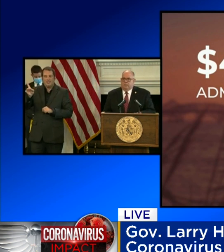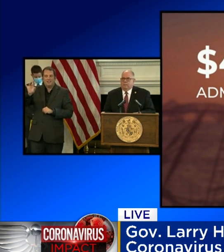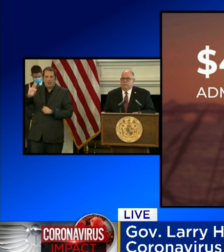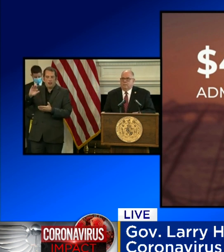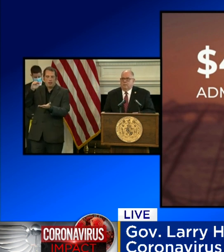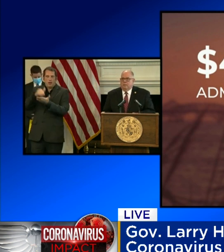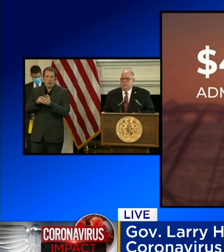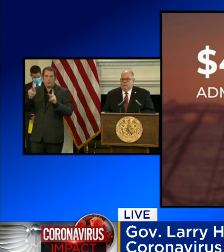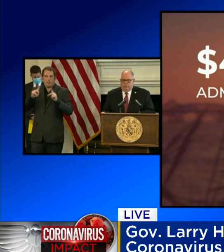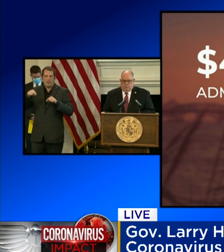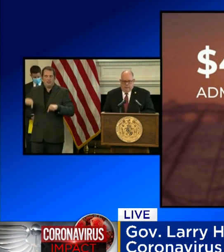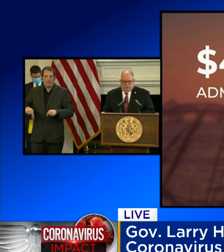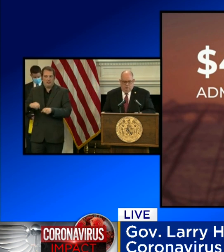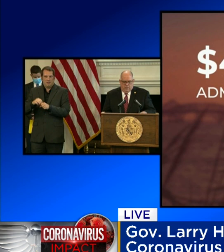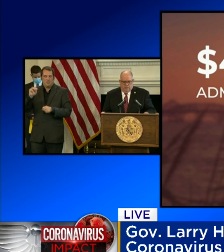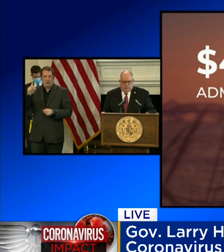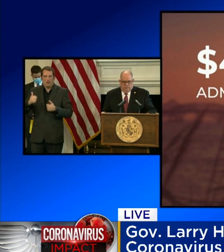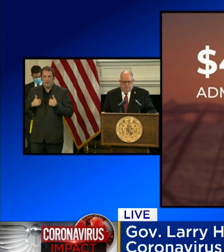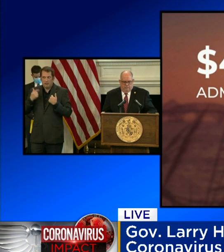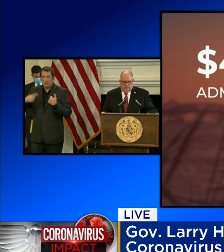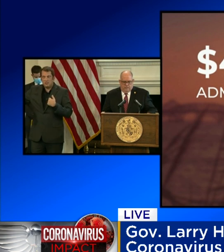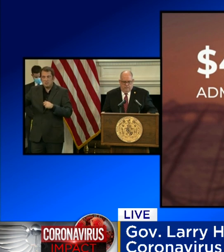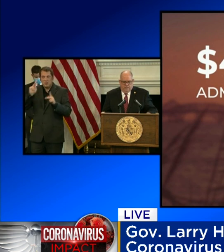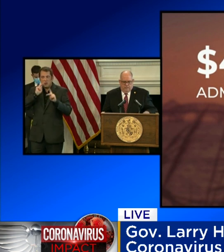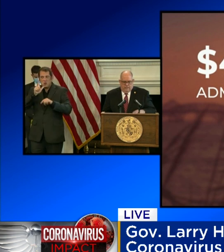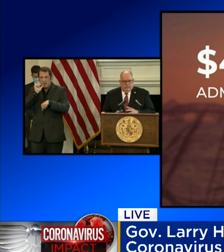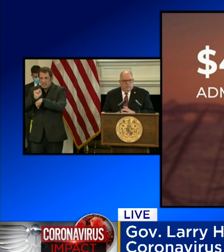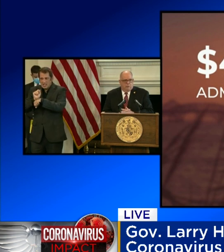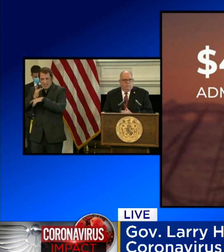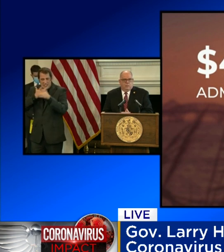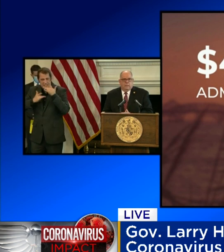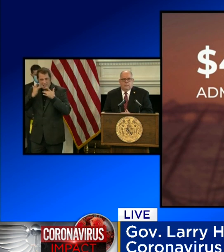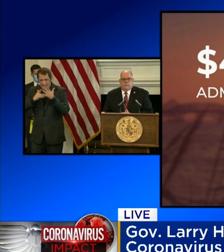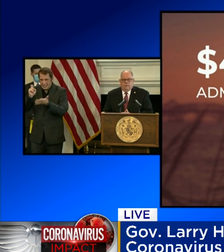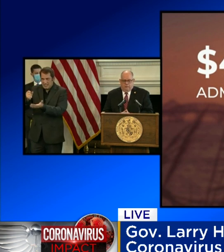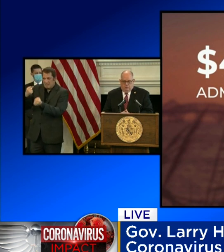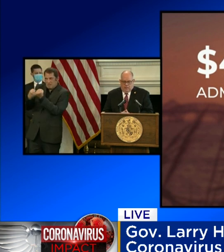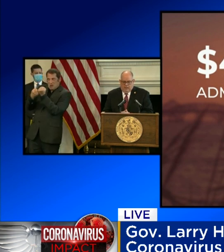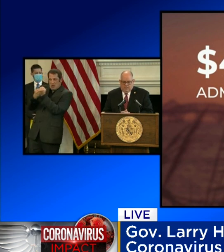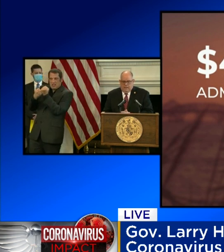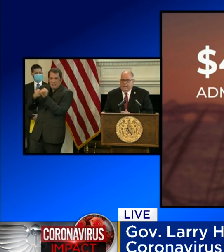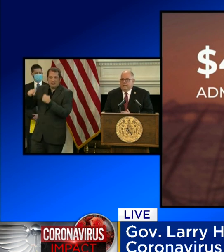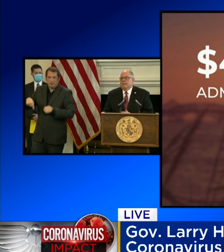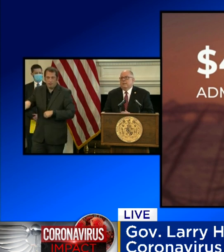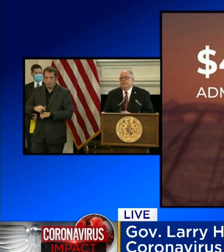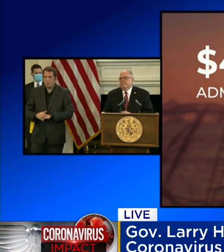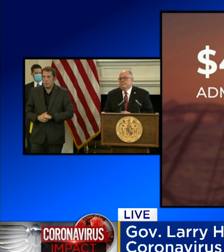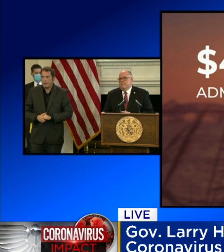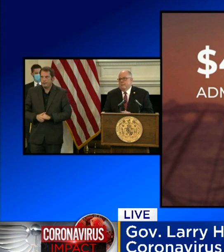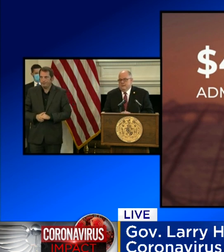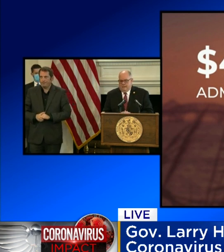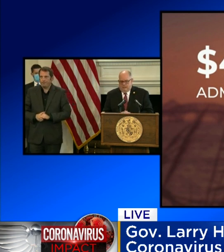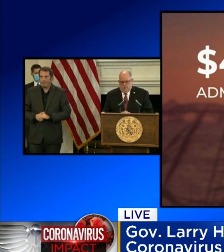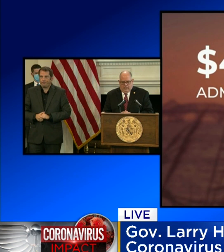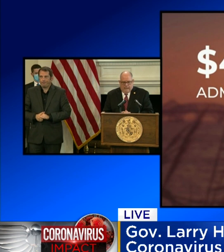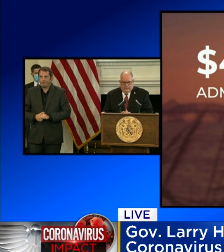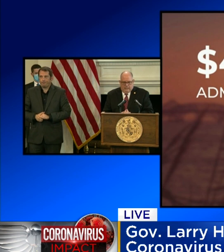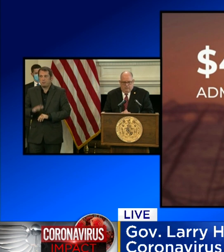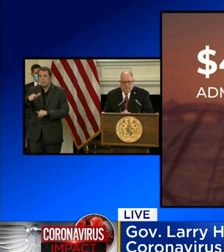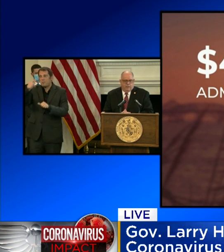over the past few months. In the Great Recession of 2008, it took 18